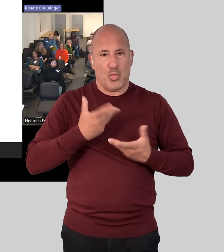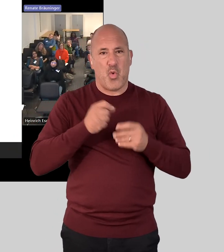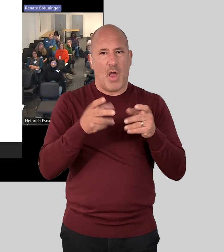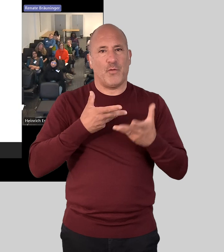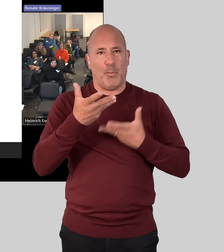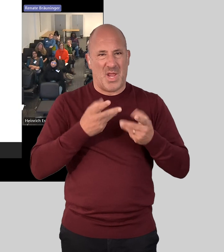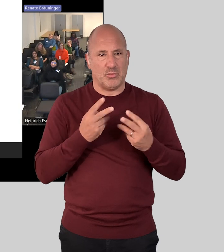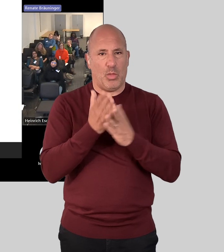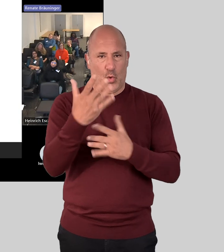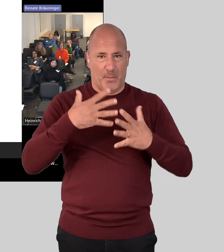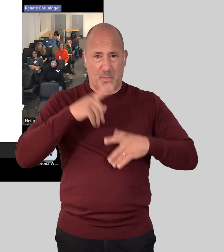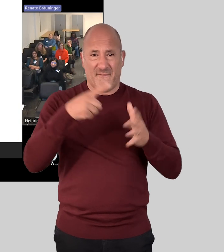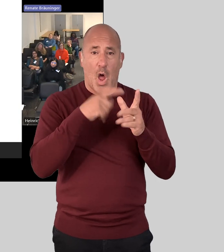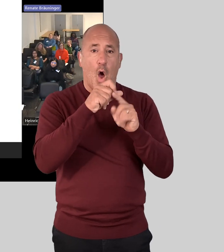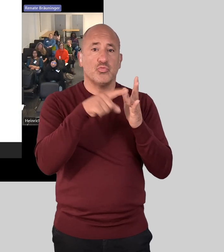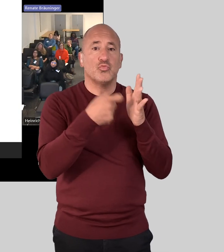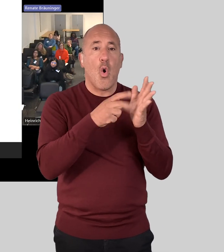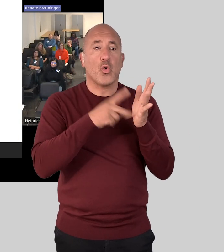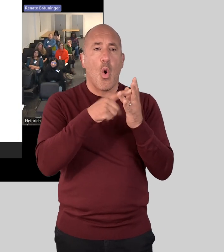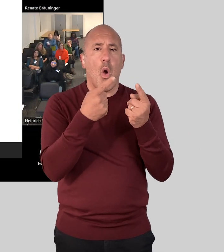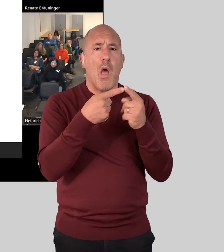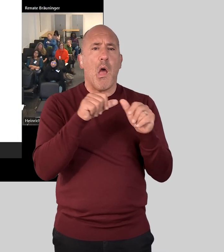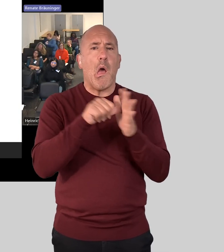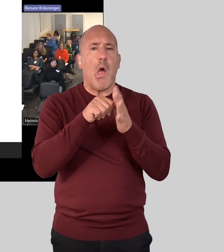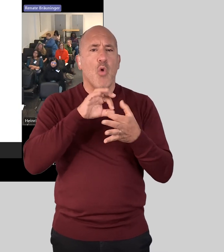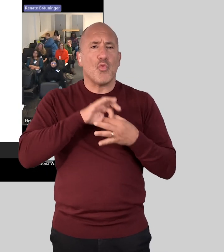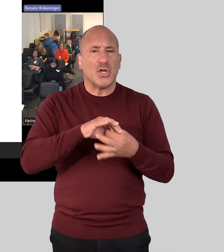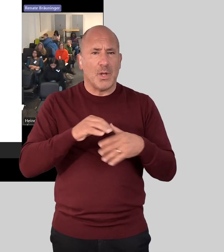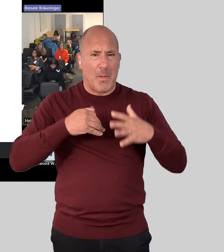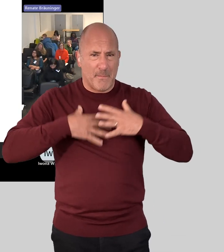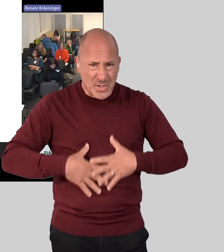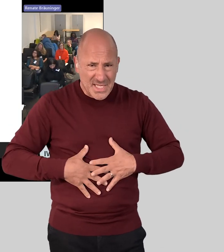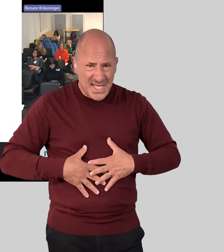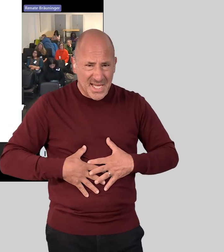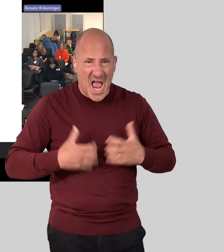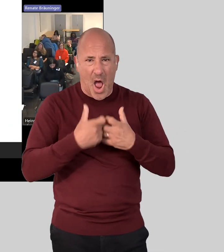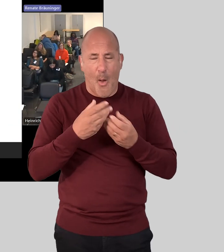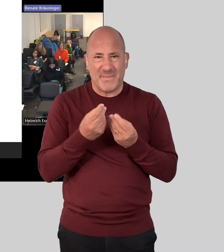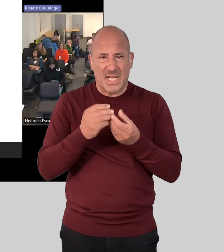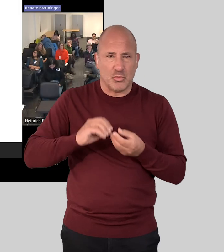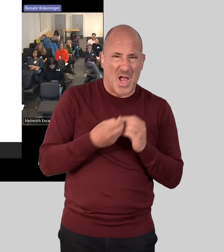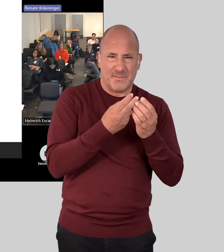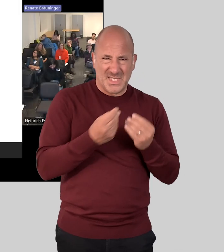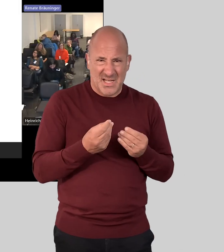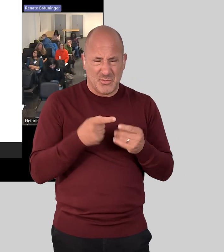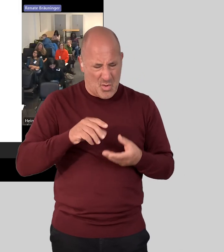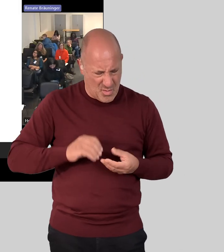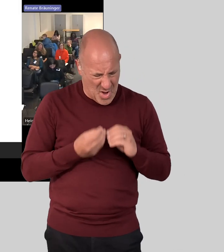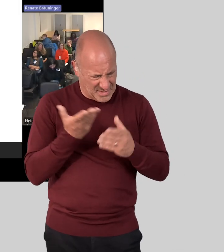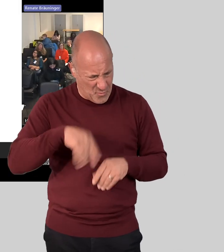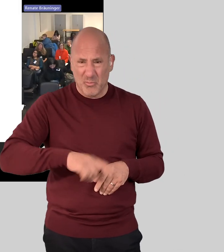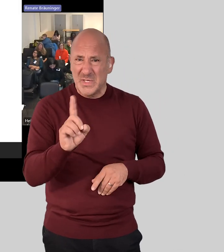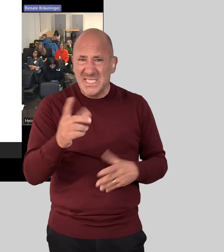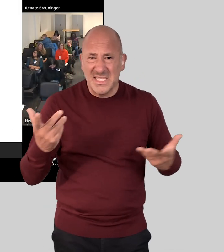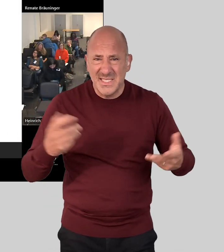had a kind of a difficult relationship with the body, and the materiality is